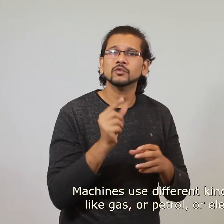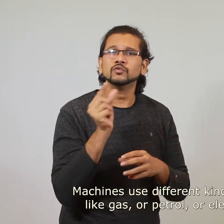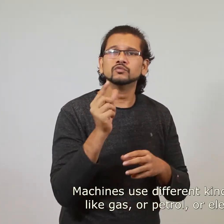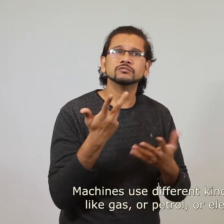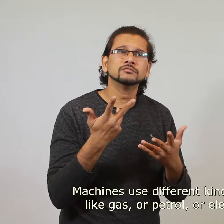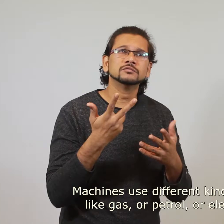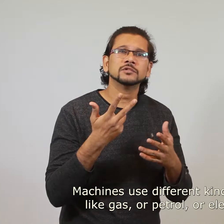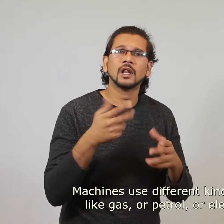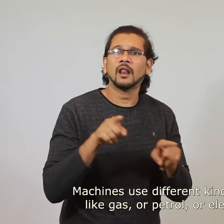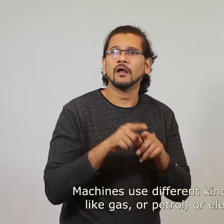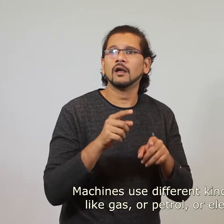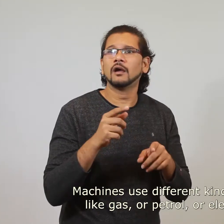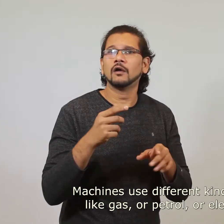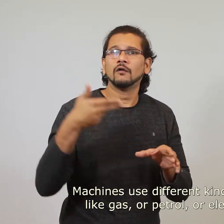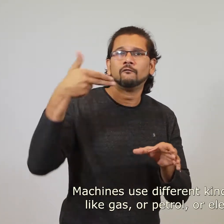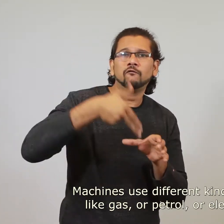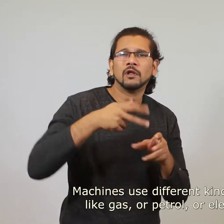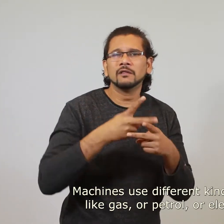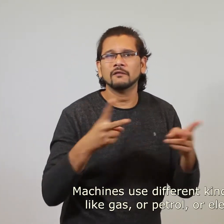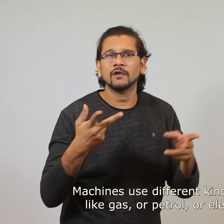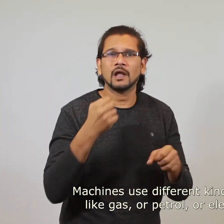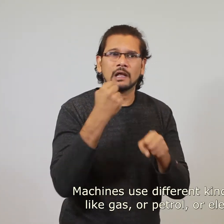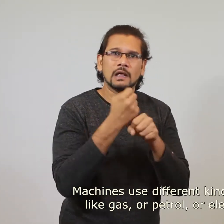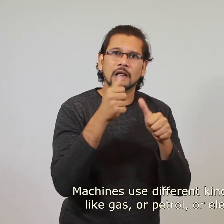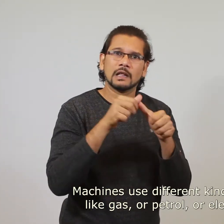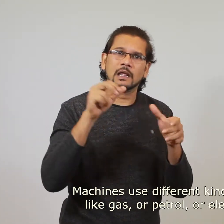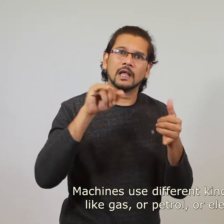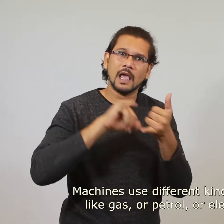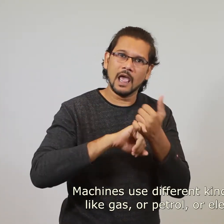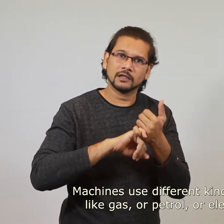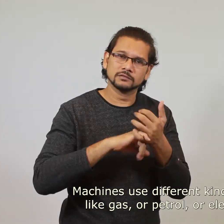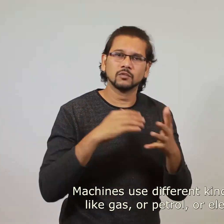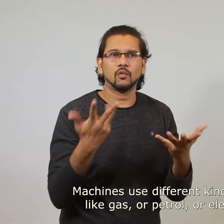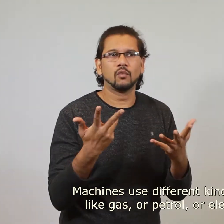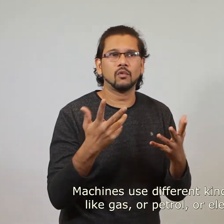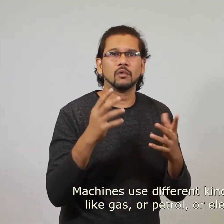Machines use different kinds of fuels like gas or petrol or electricity.